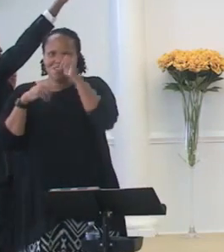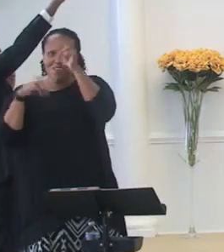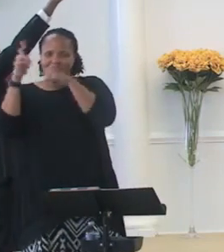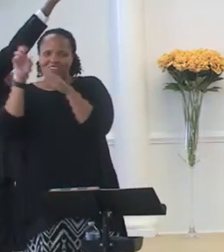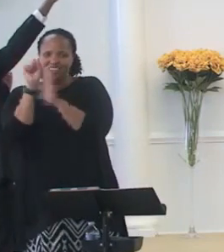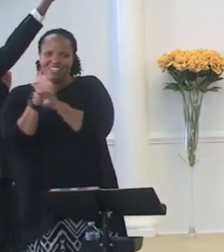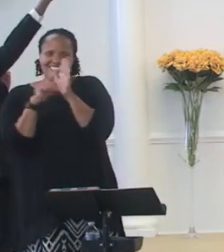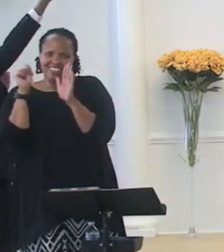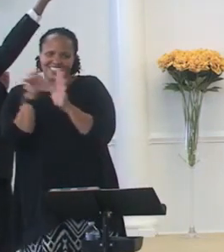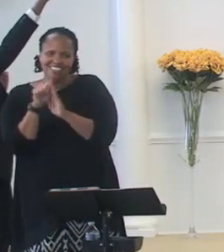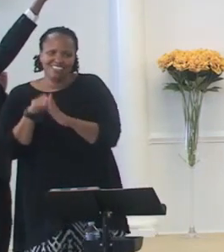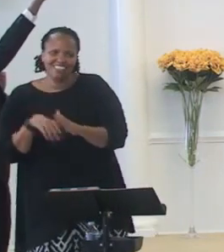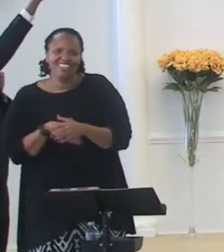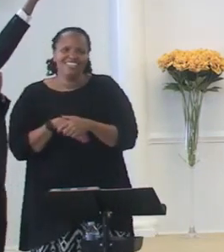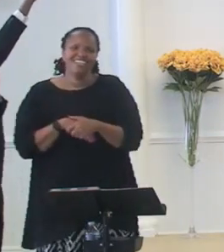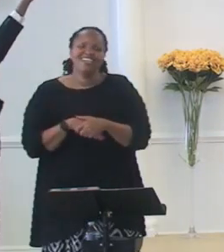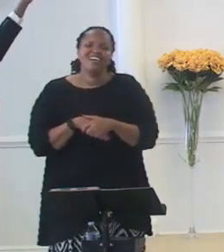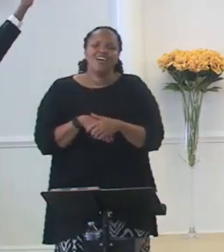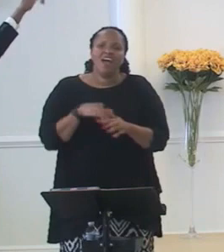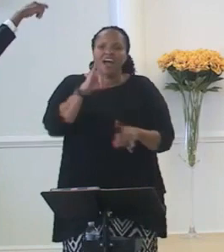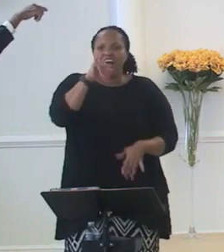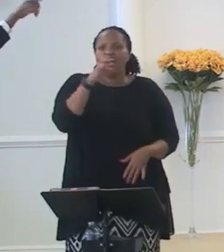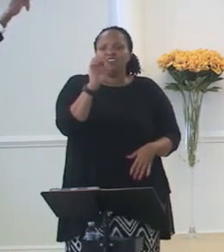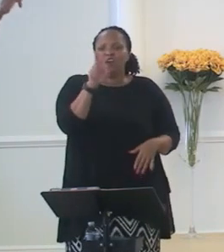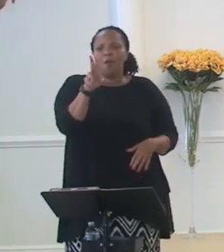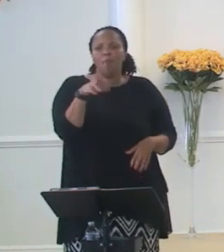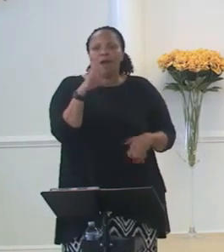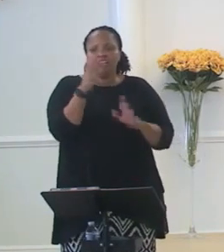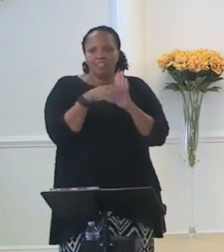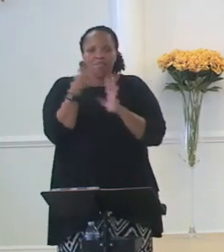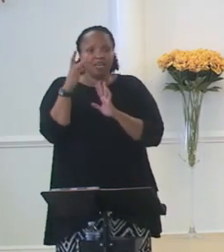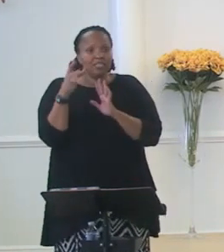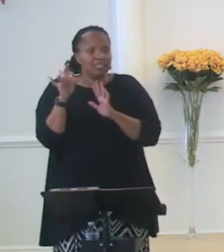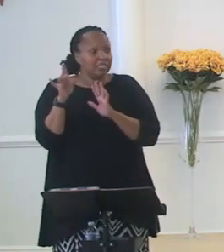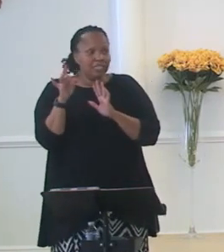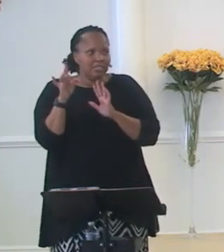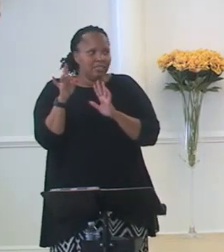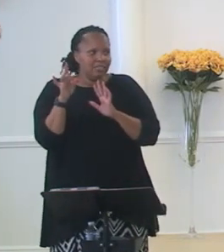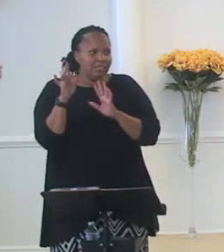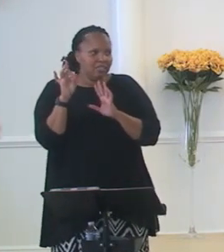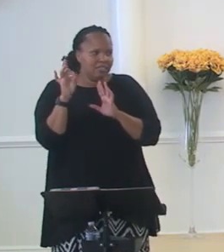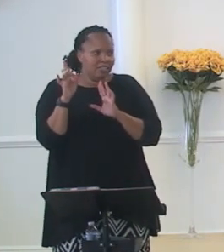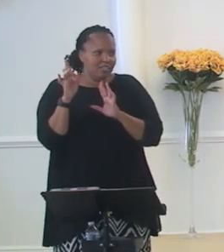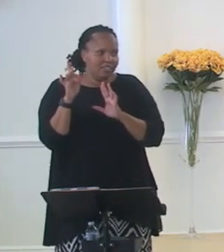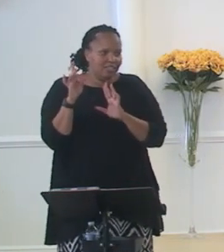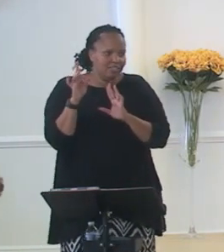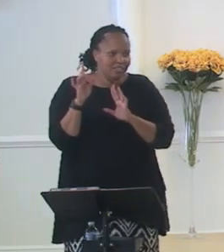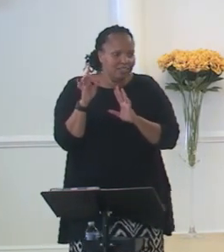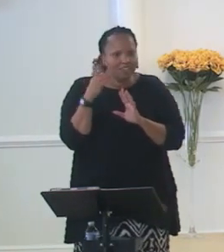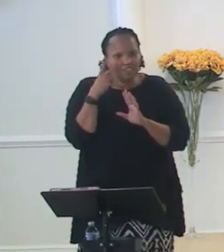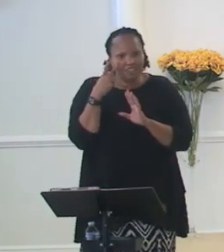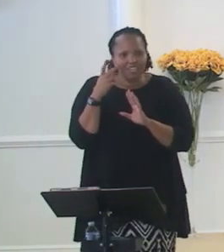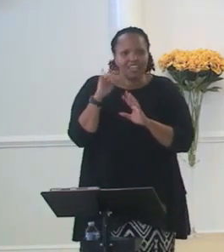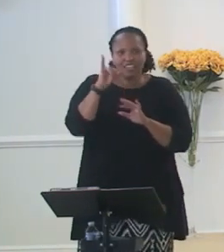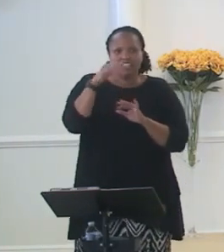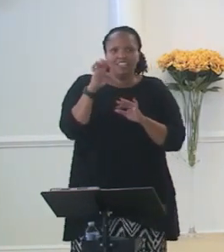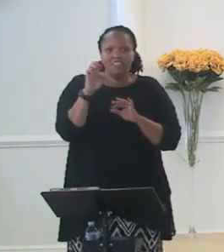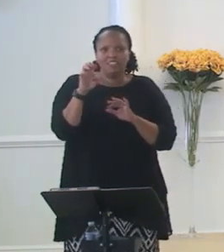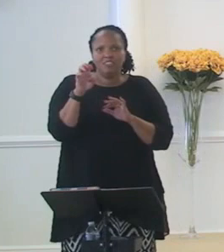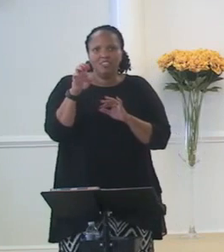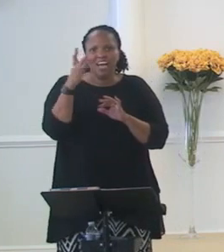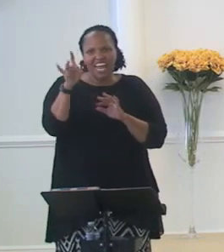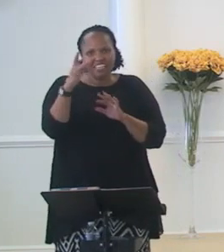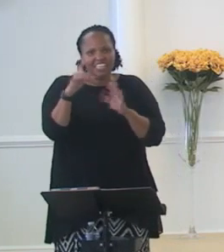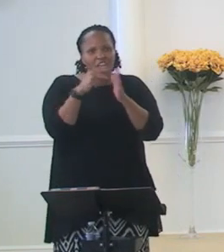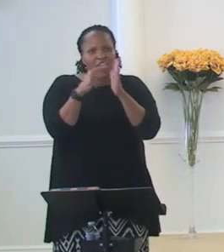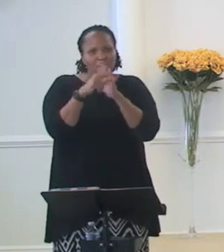season. Okay, now, Jeremiah chapter 18. No, don't turn there, but I'm going to give you the scripture and you can look on your own. Jeremiah 18,